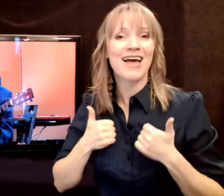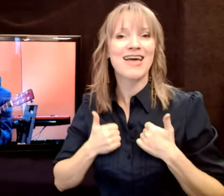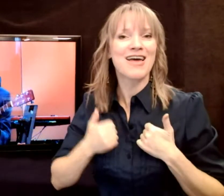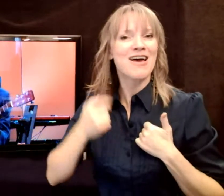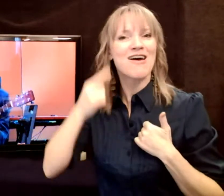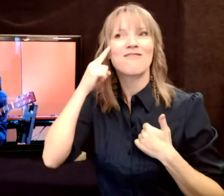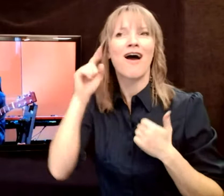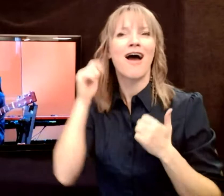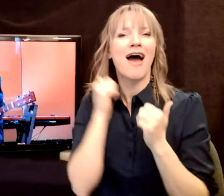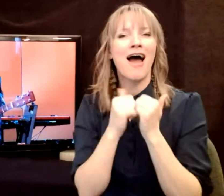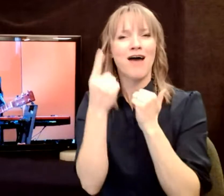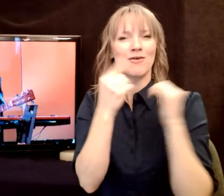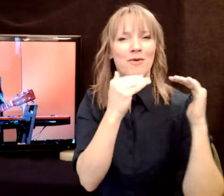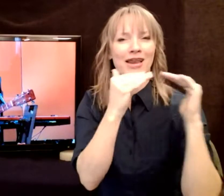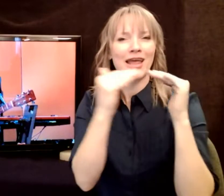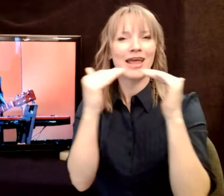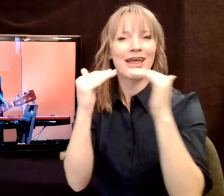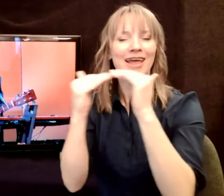everyone equally.